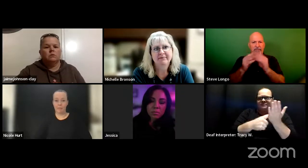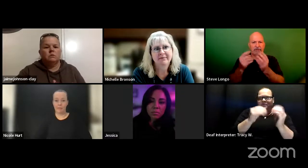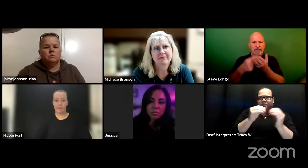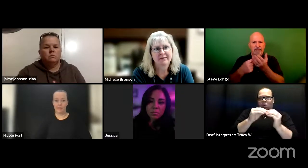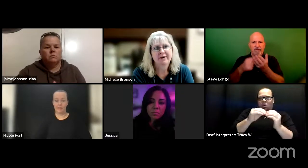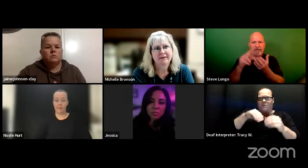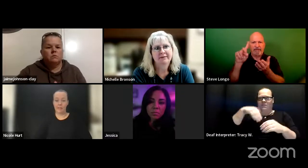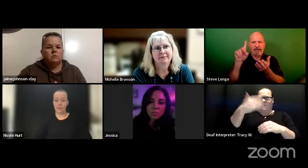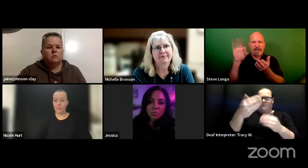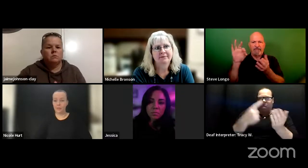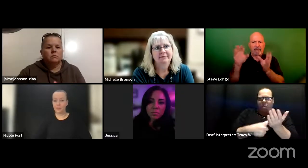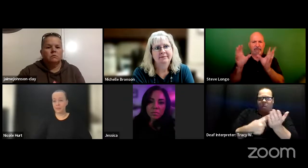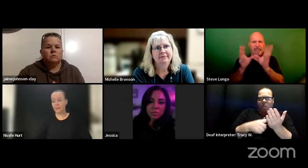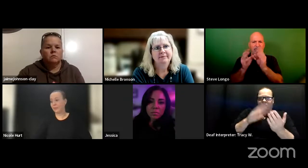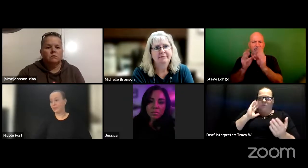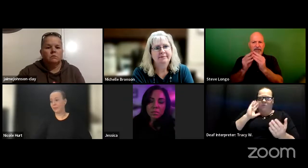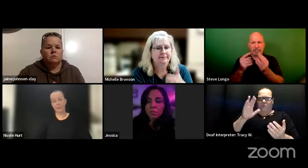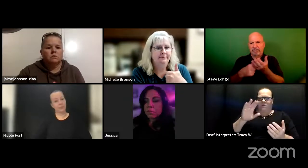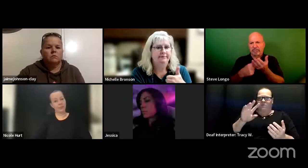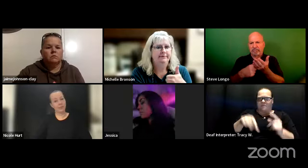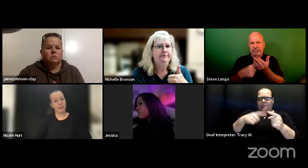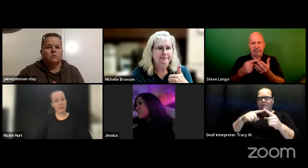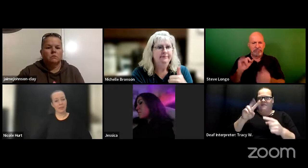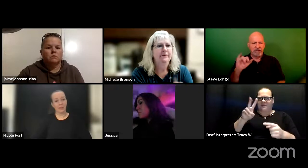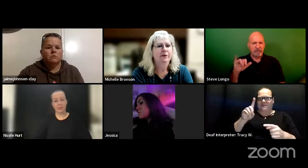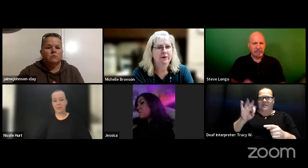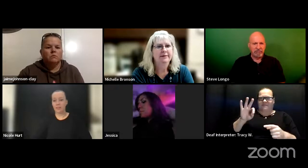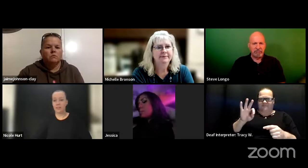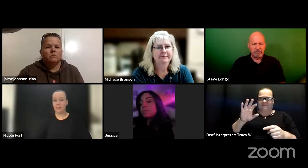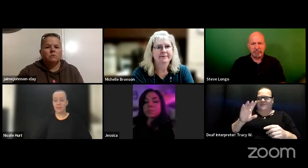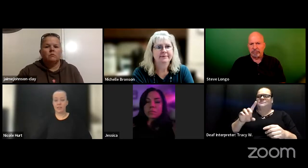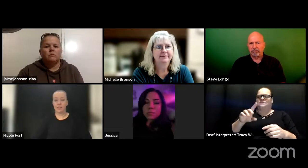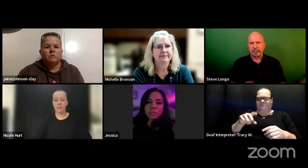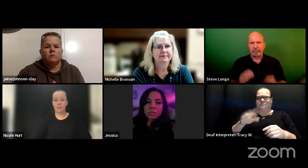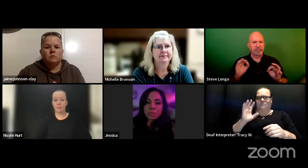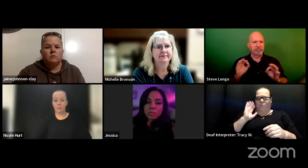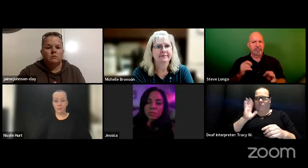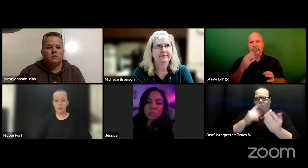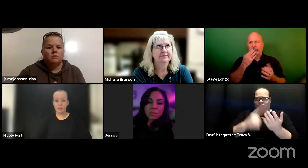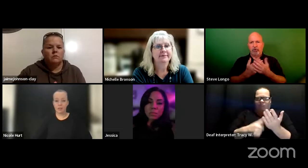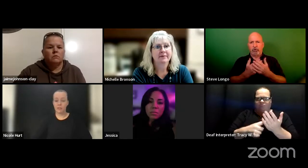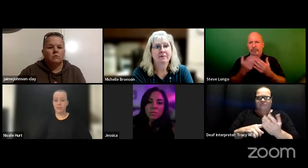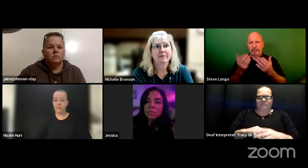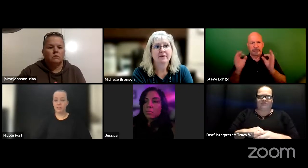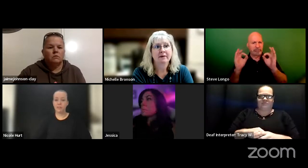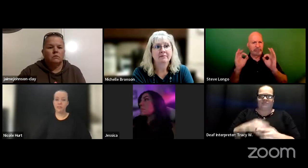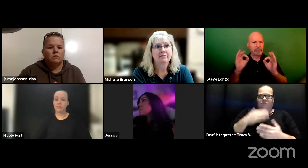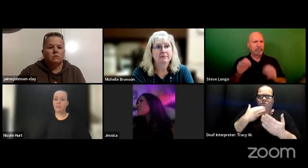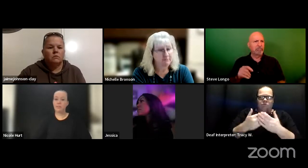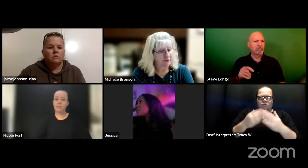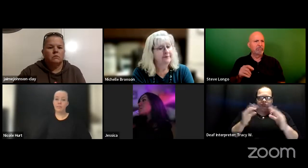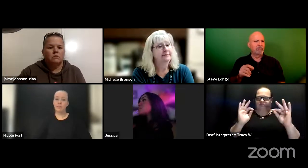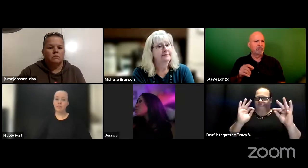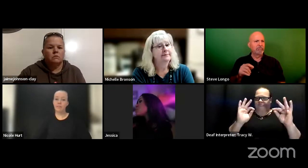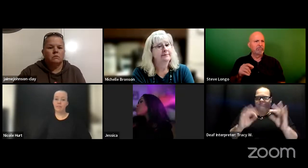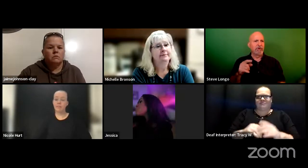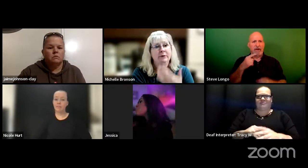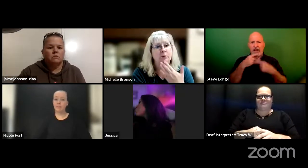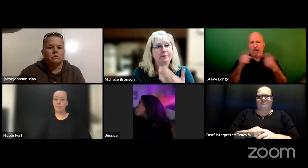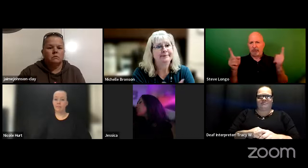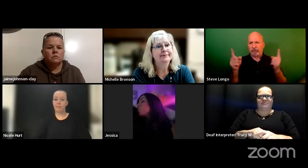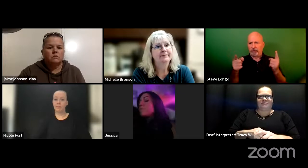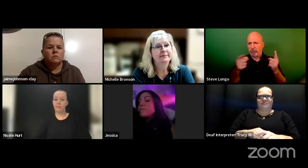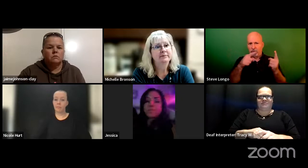We'll have some additional discussion before our next meeting. We'll discuss Valley Deaf Festival. That sounds